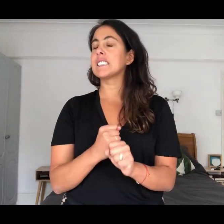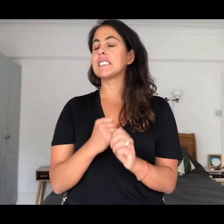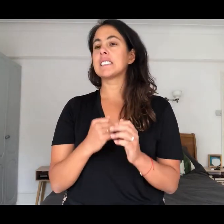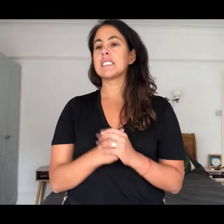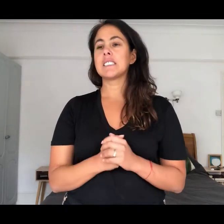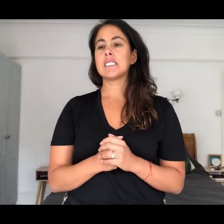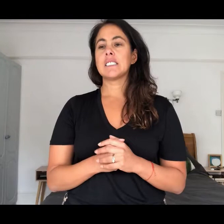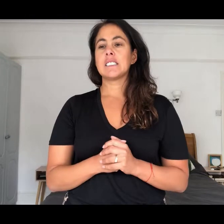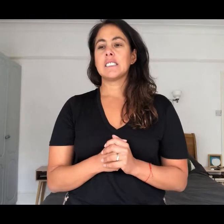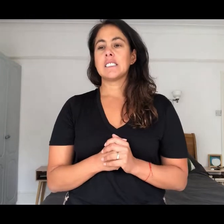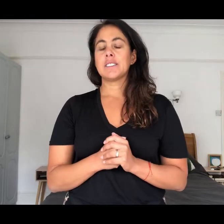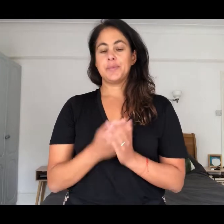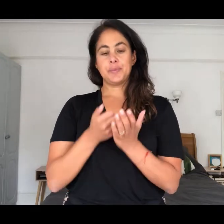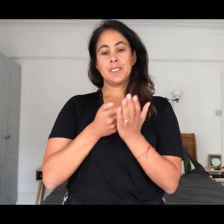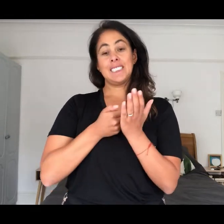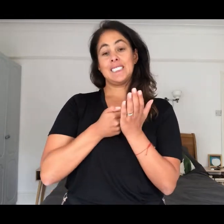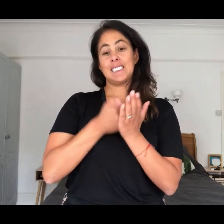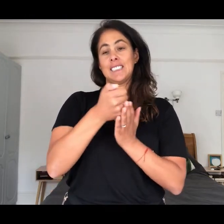Send.